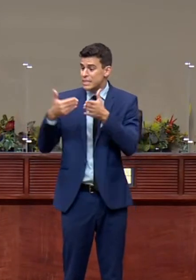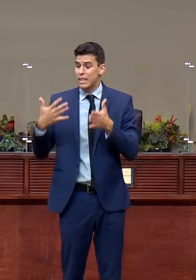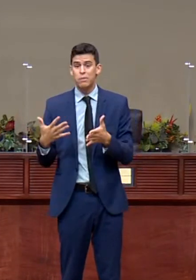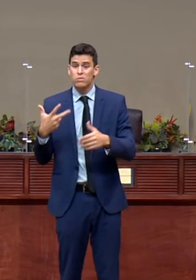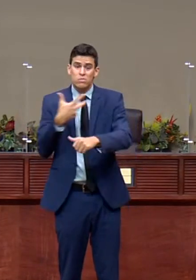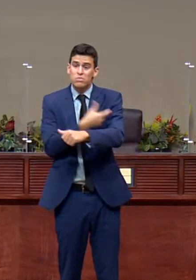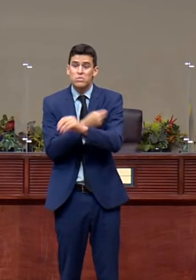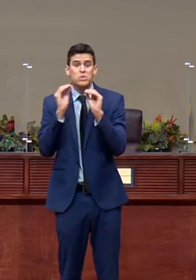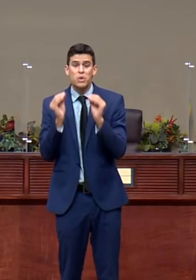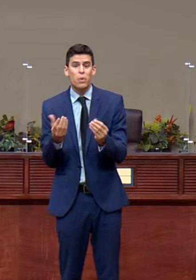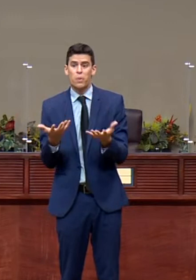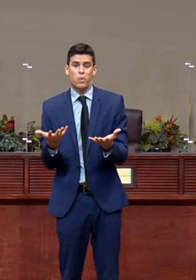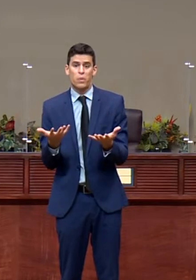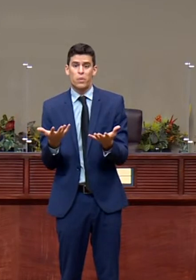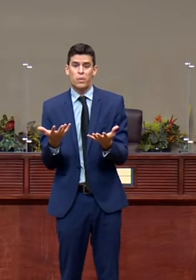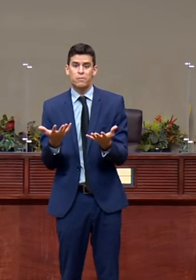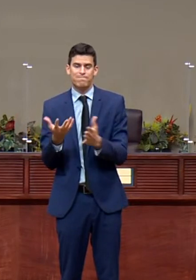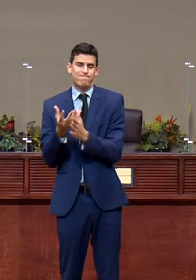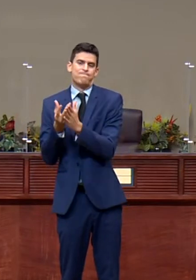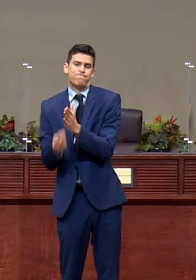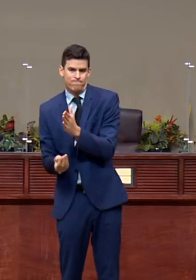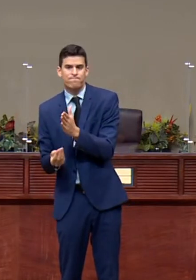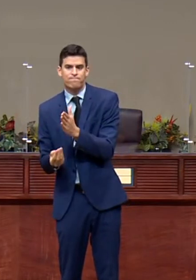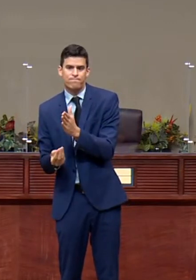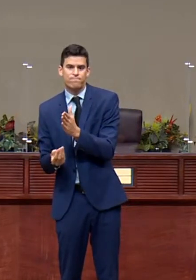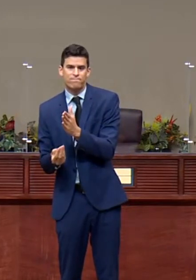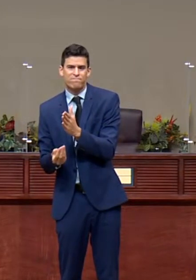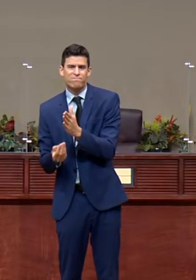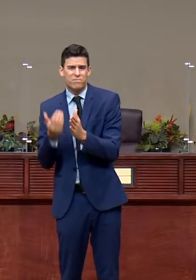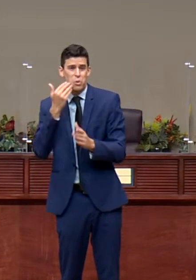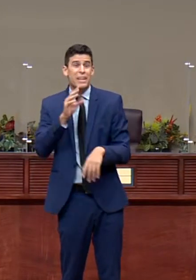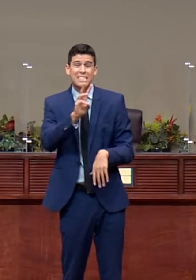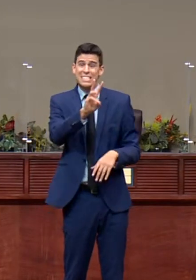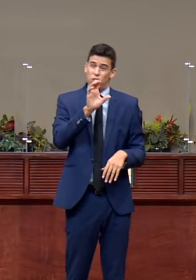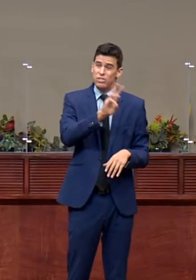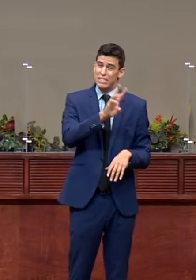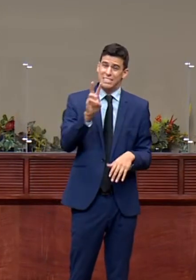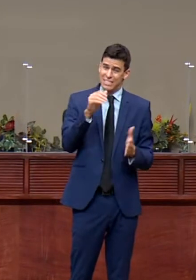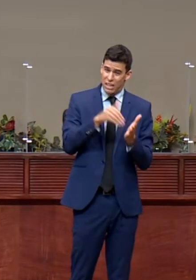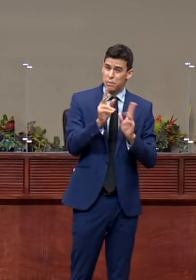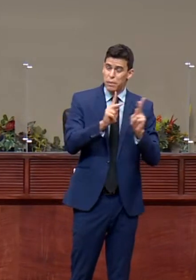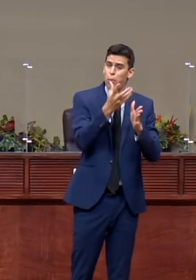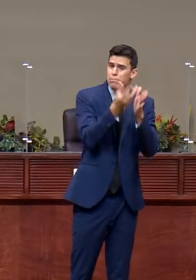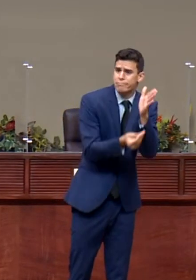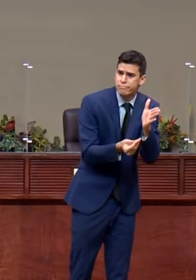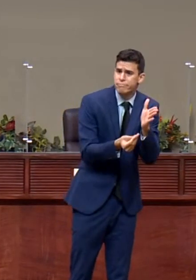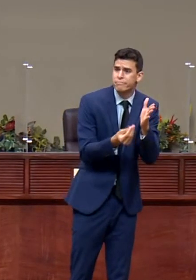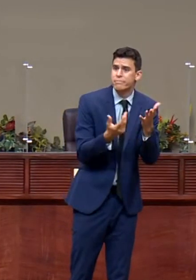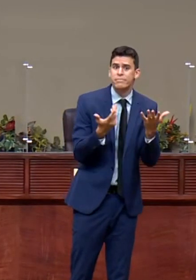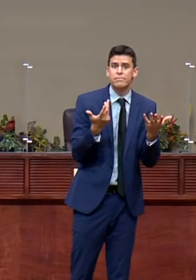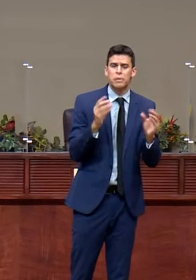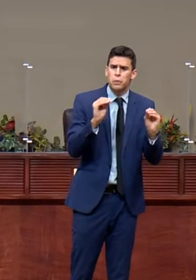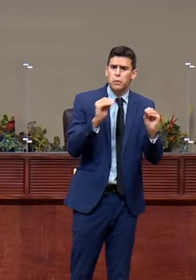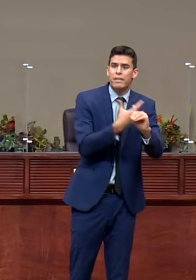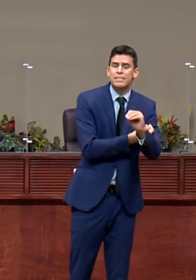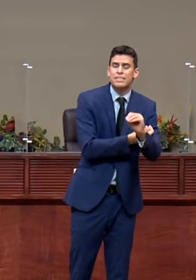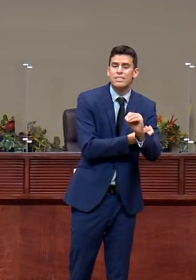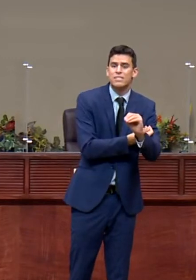get vaccinated and couldn't make it. So vaccination is still the best tool we